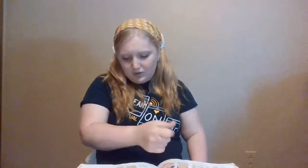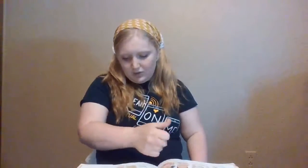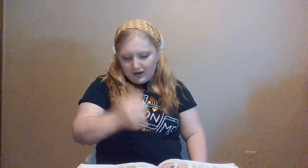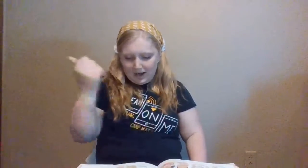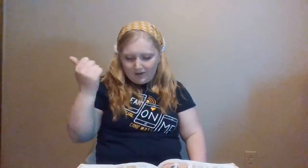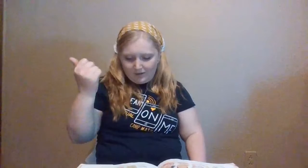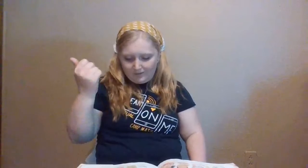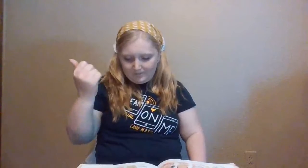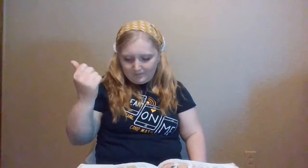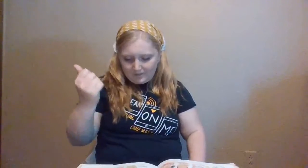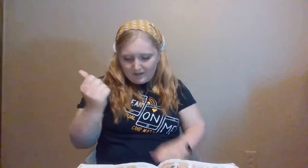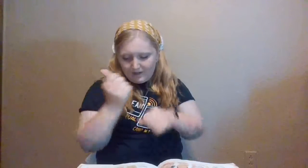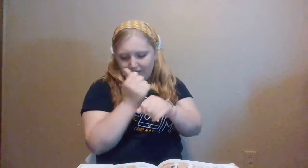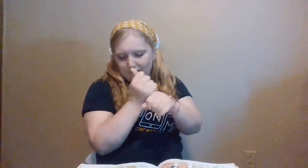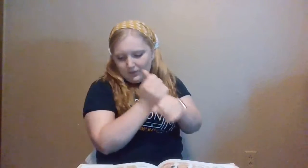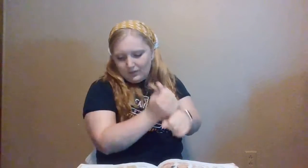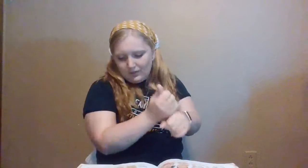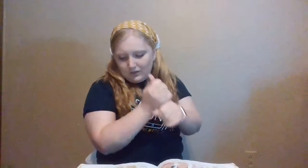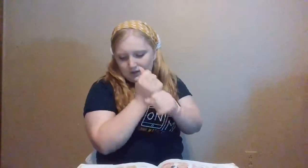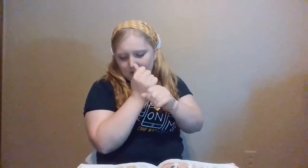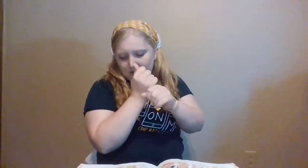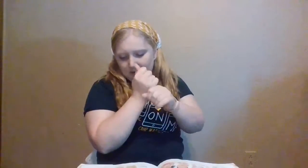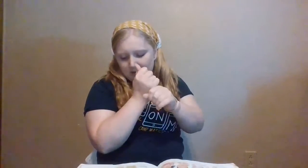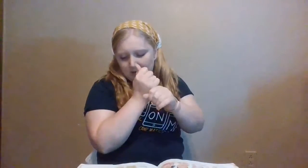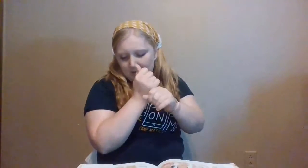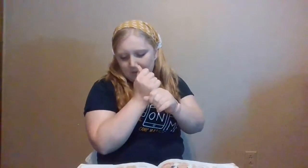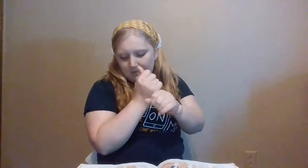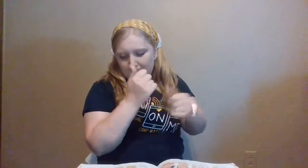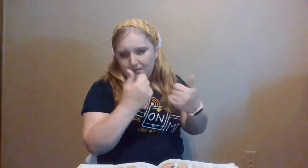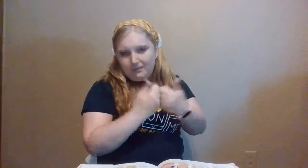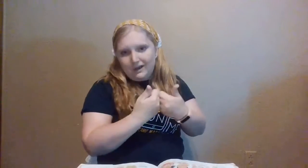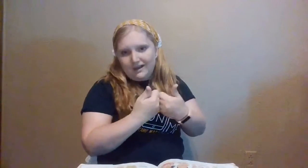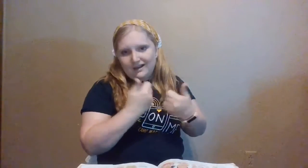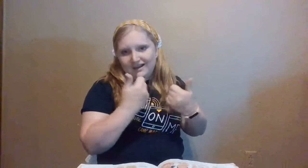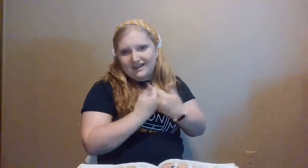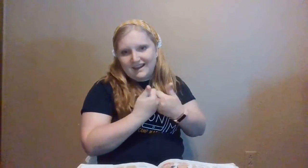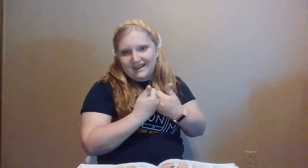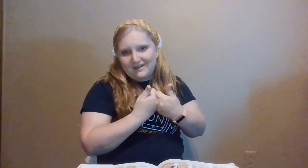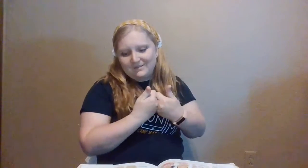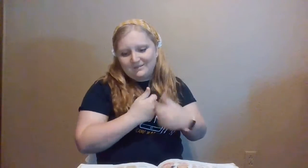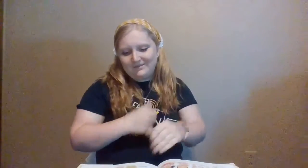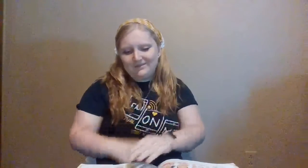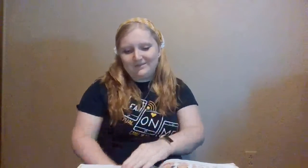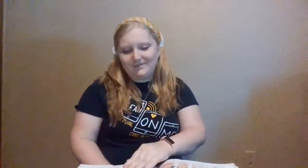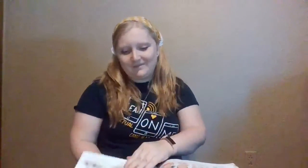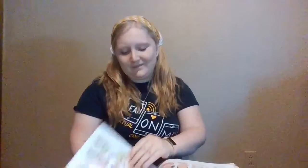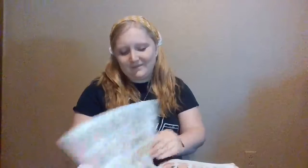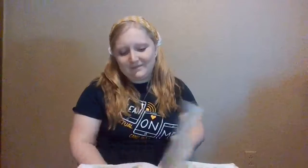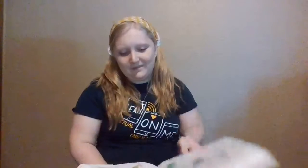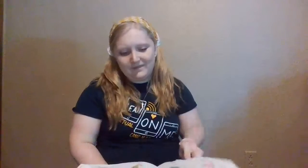You're out at the old ball game.